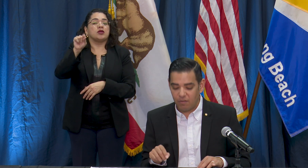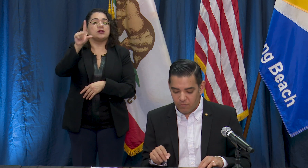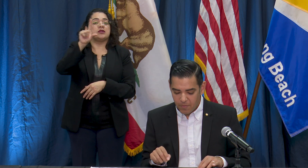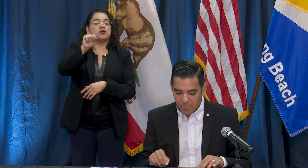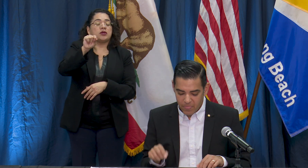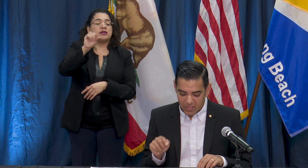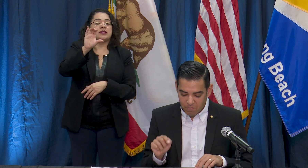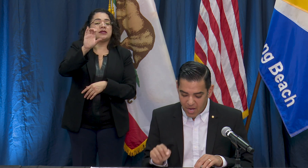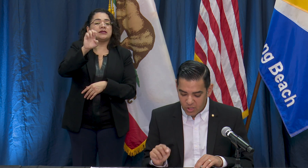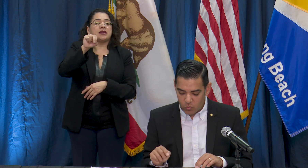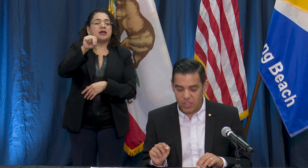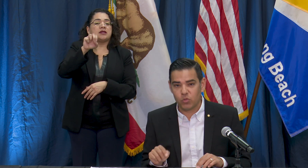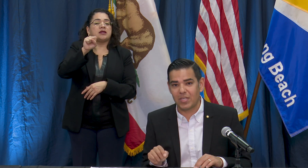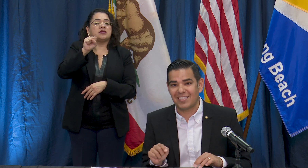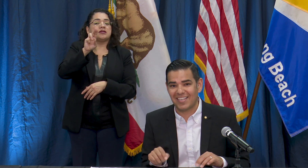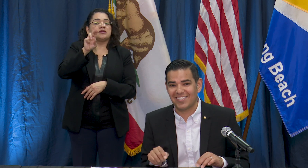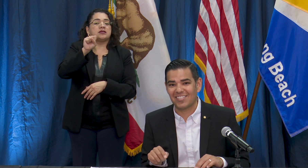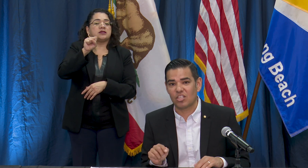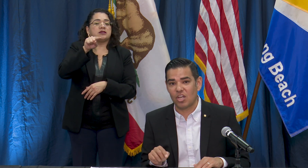my2020census.gov. That's